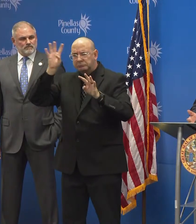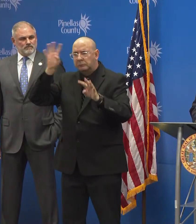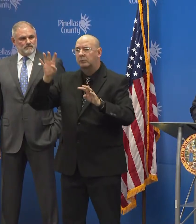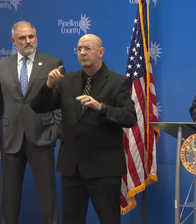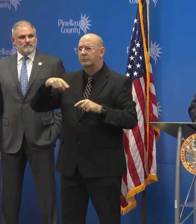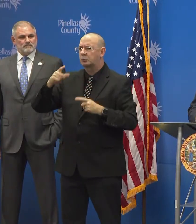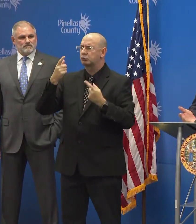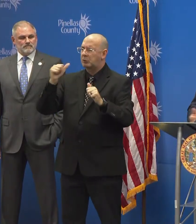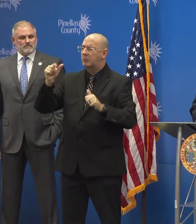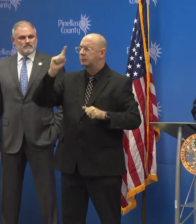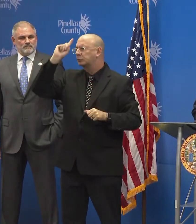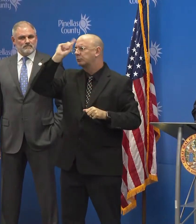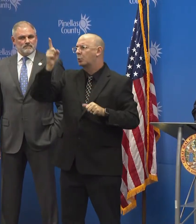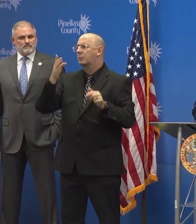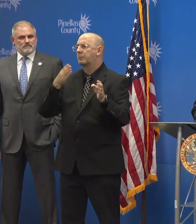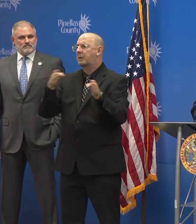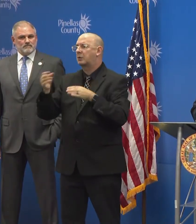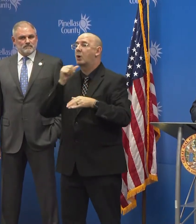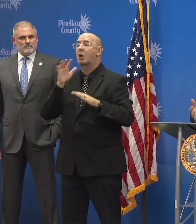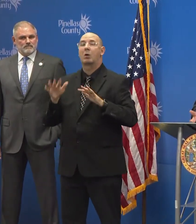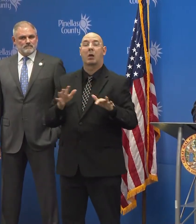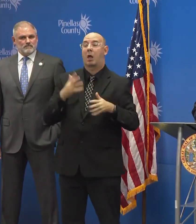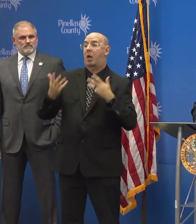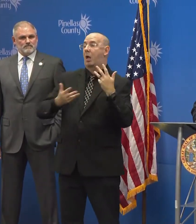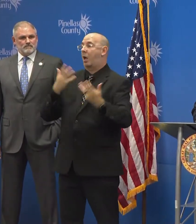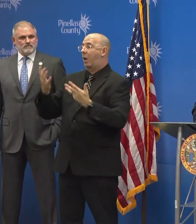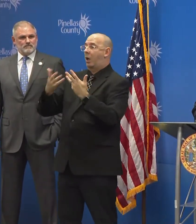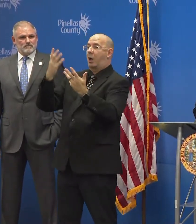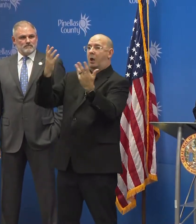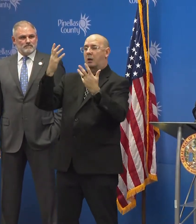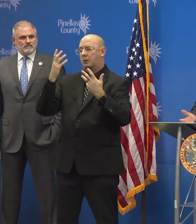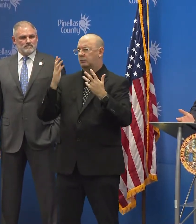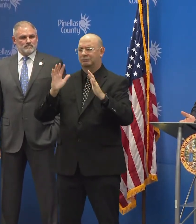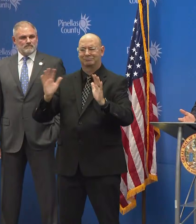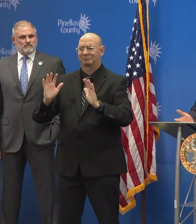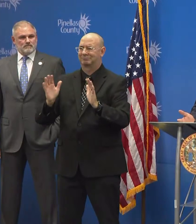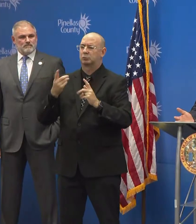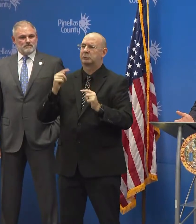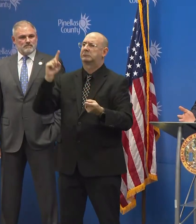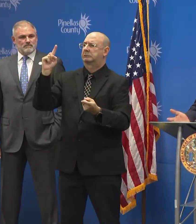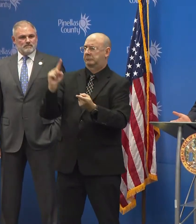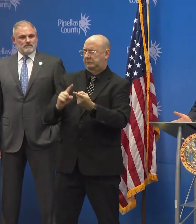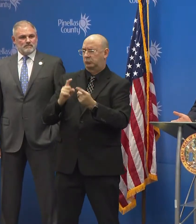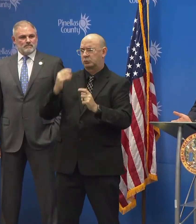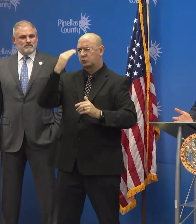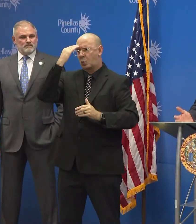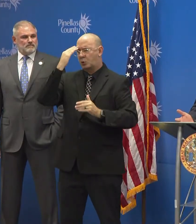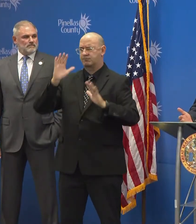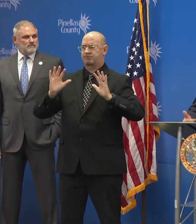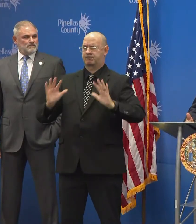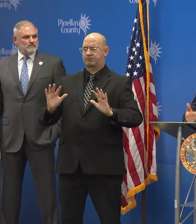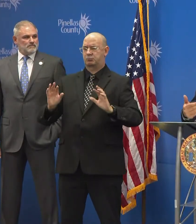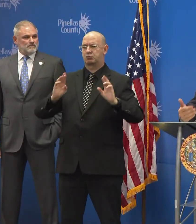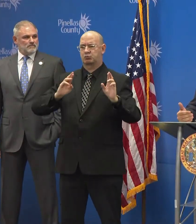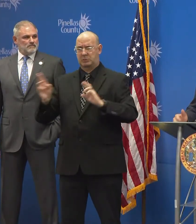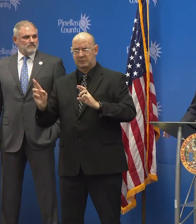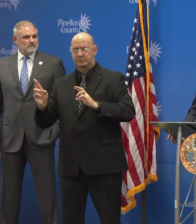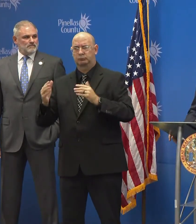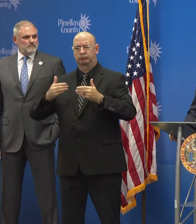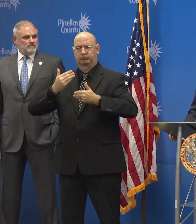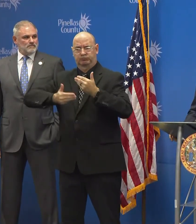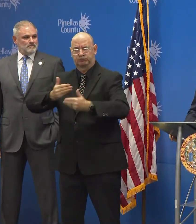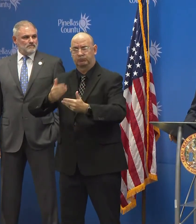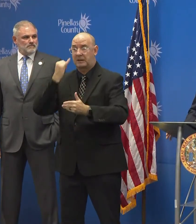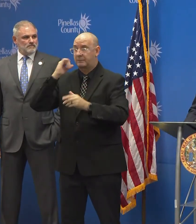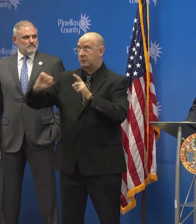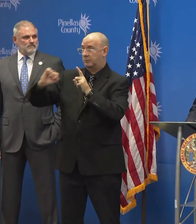do it willy-nilly when you don't know where the storm's going to be, but we have enough certainty that you could have major, major impacts in this region that they're